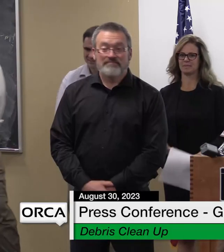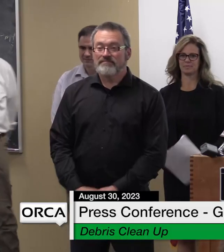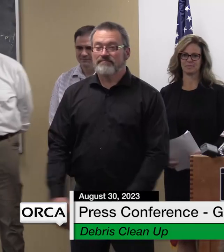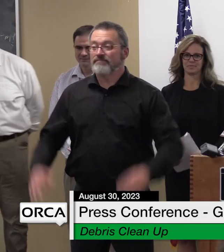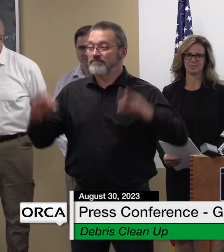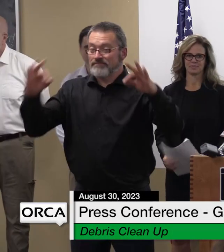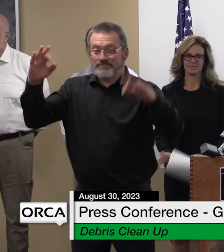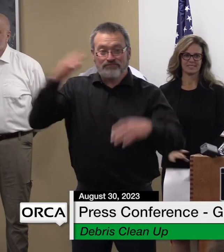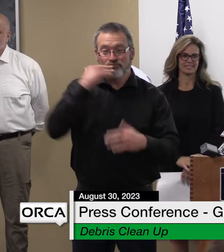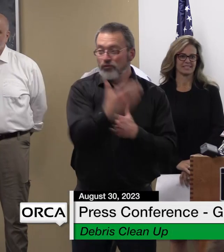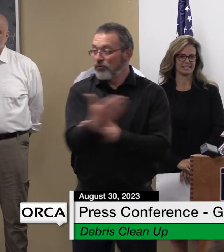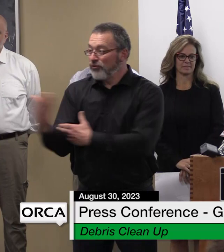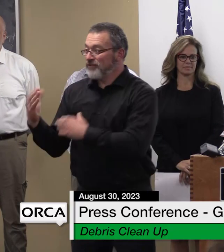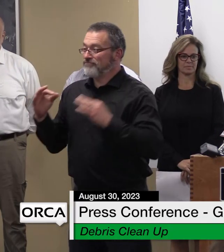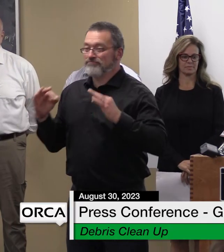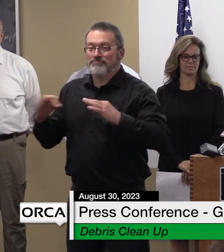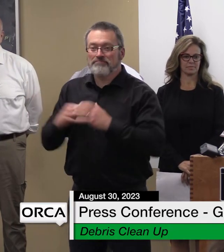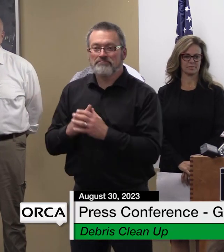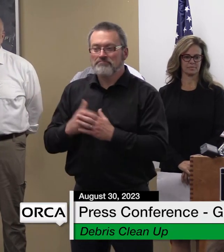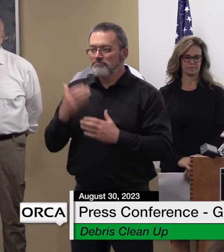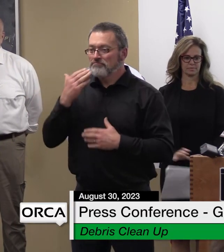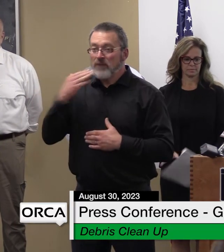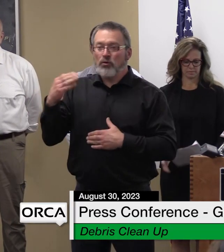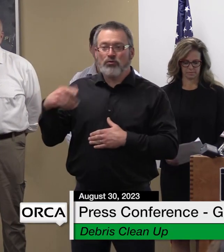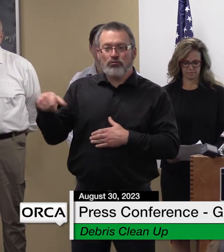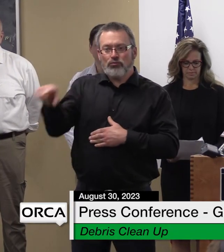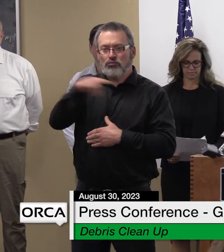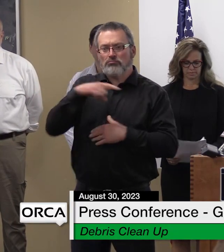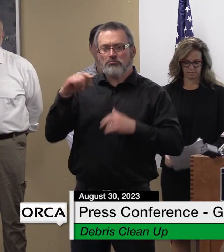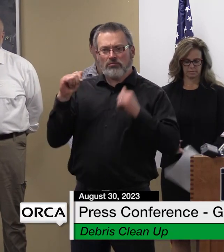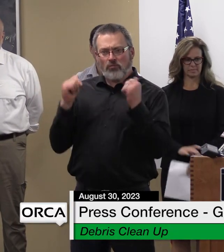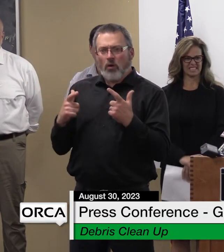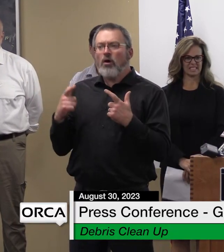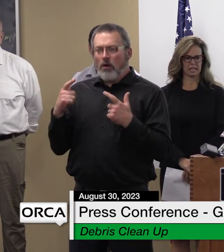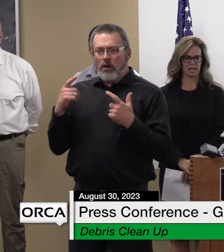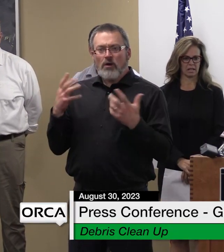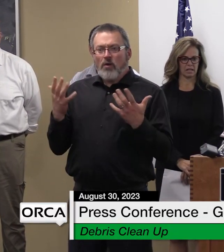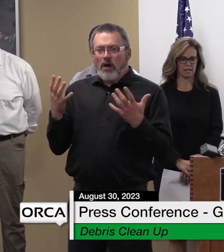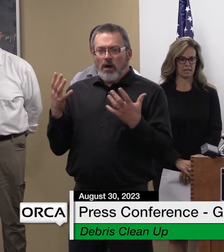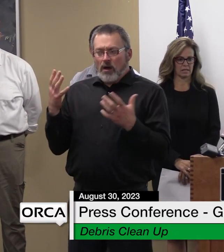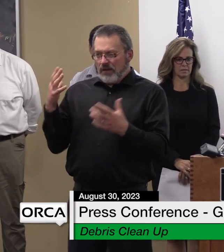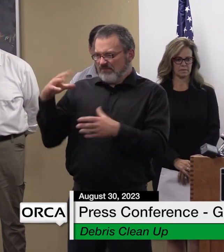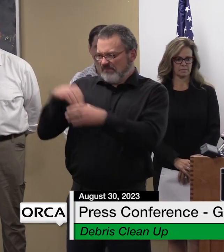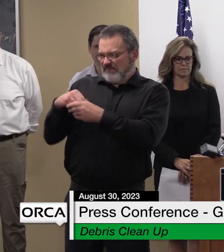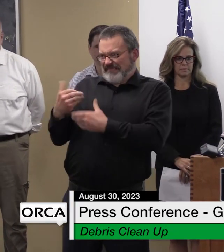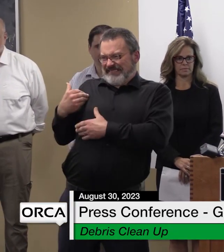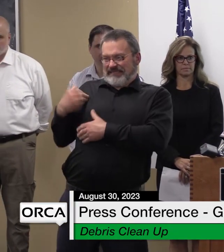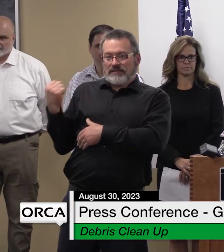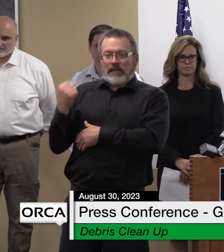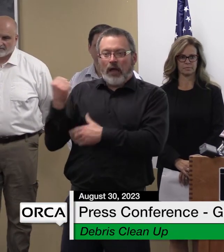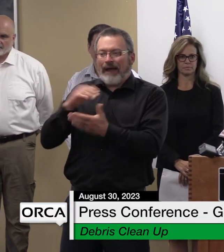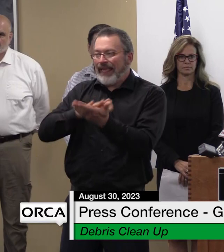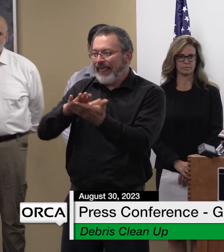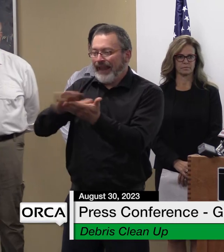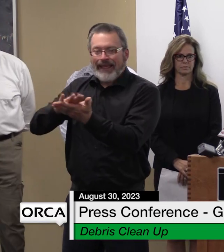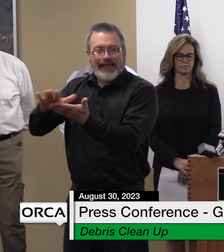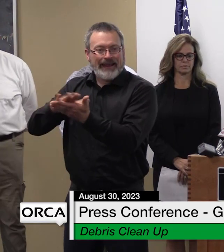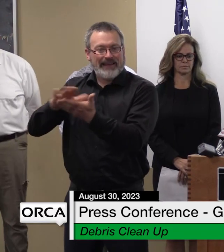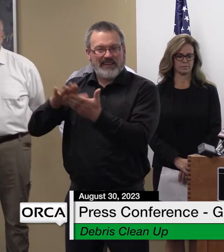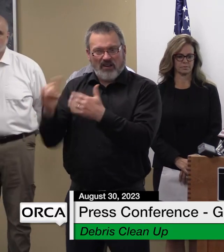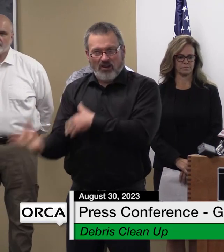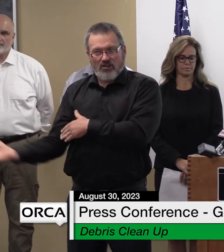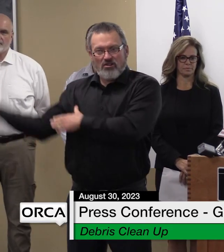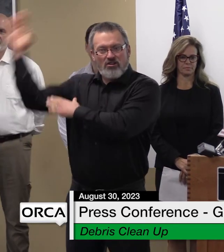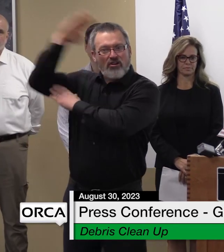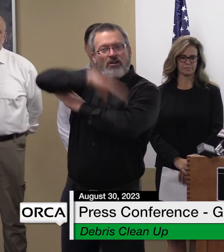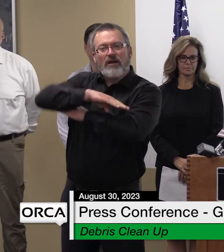Good morning, everyone. First, I want to thank everyone who participated in Cleanup Day on Saturday. There were a lot of